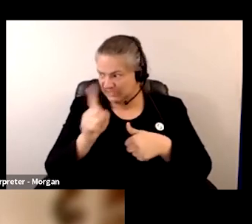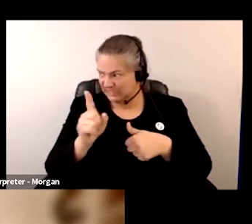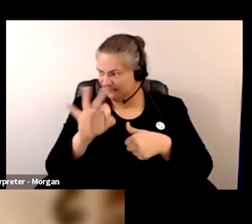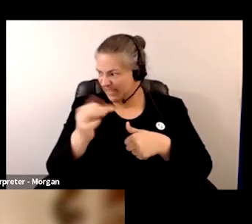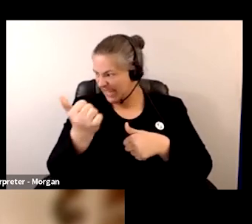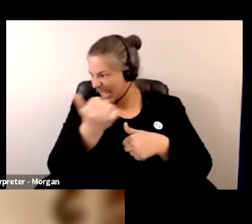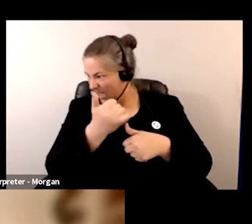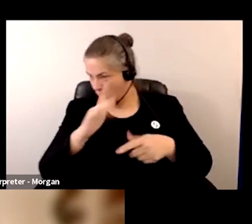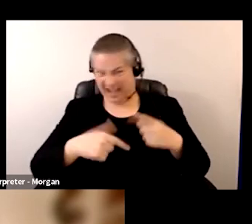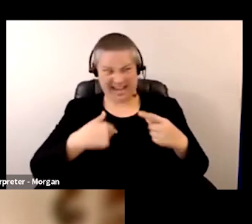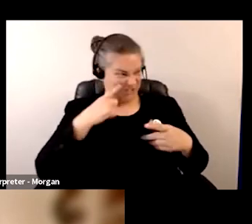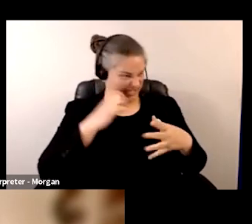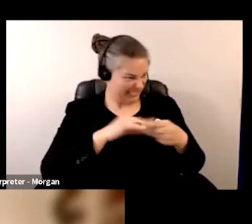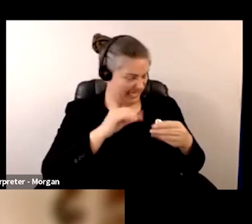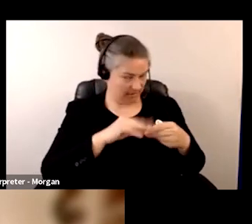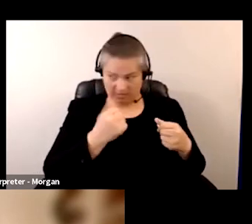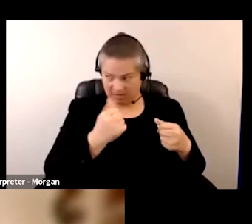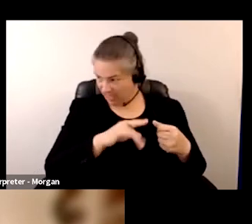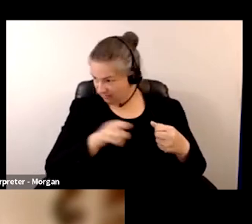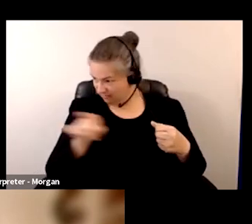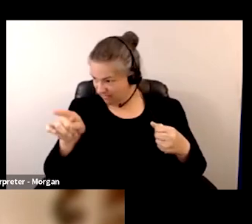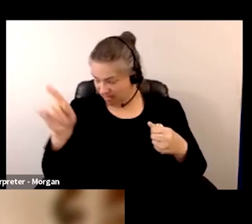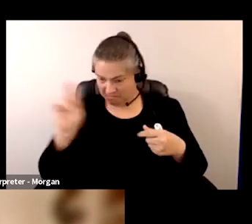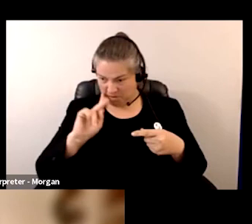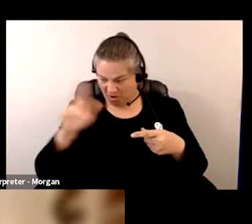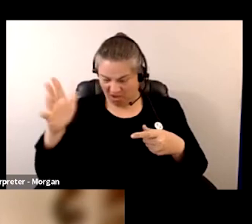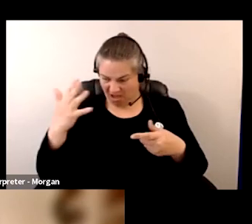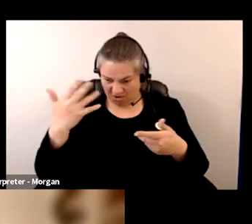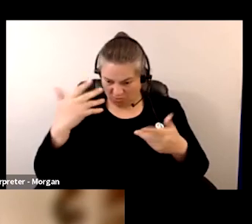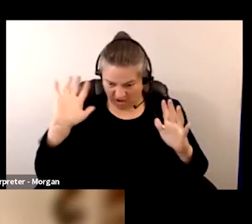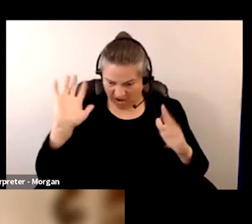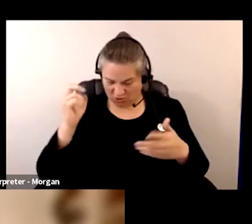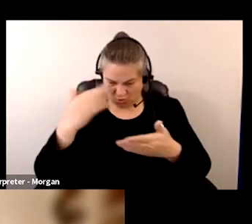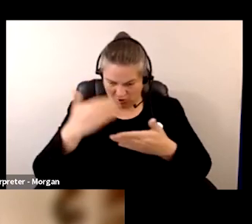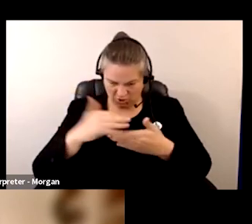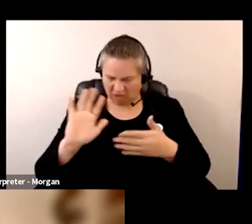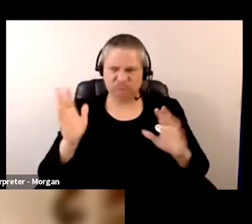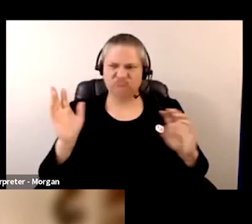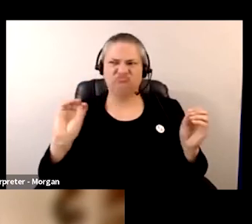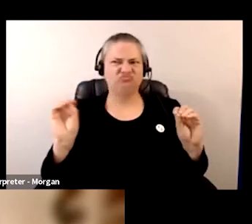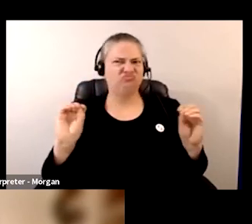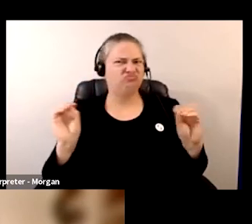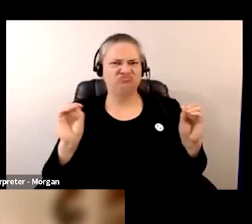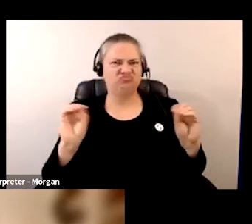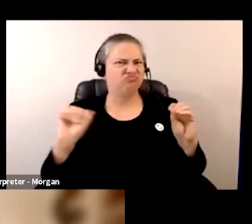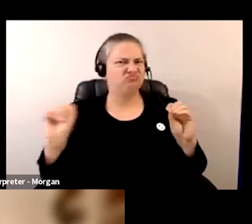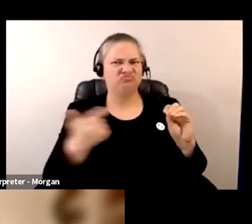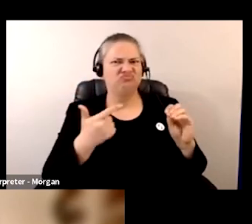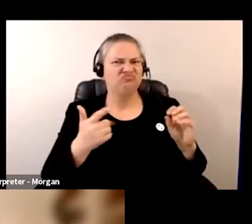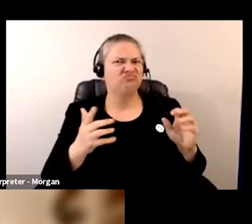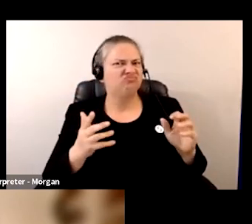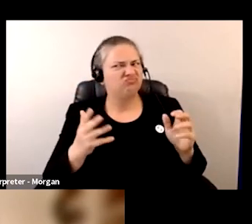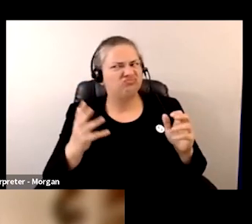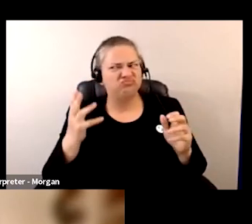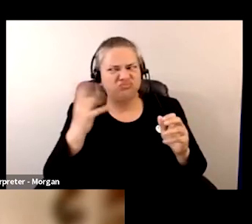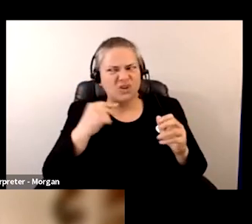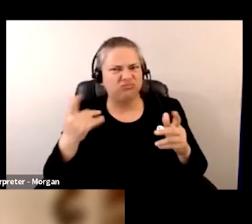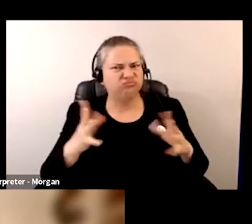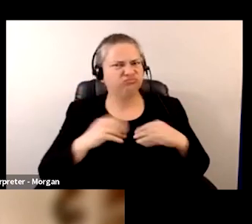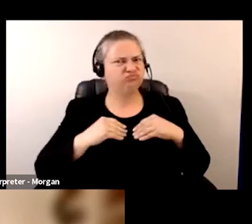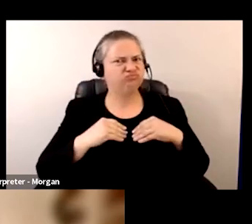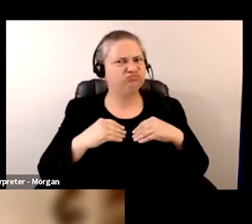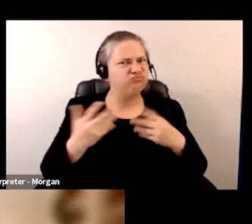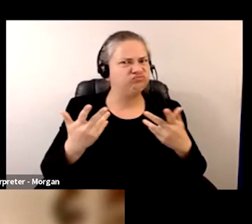element of what I just said as being rejected or something that's sort of left on the cutting room floor. I thought people were that was